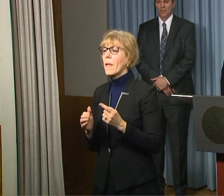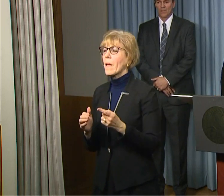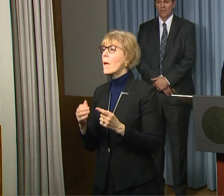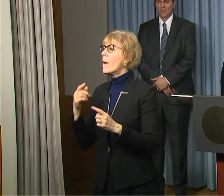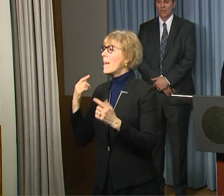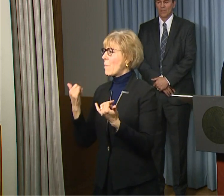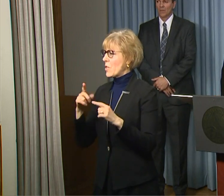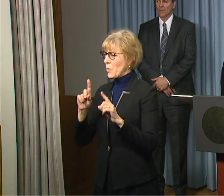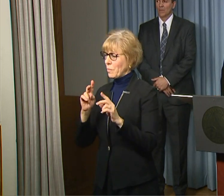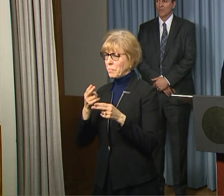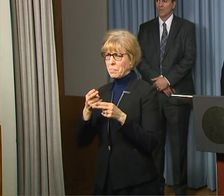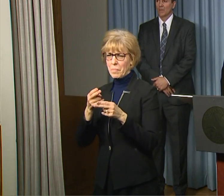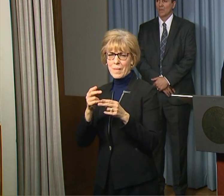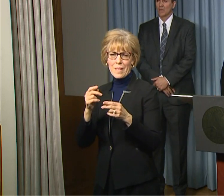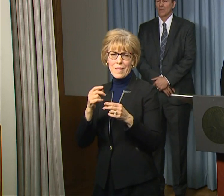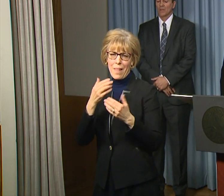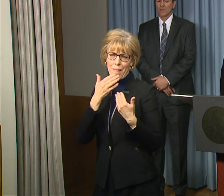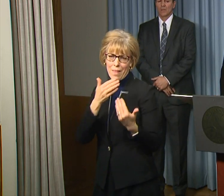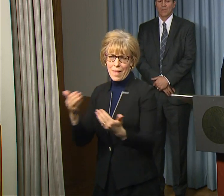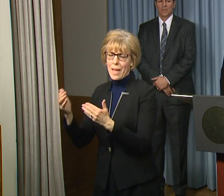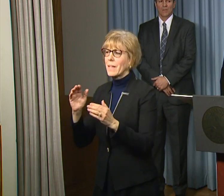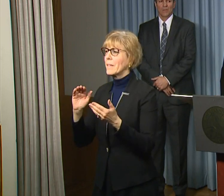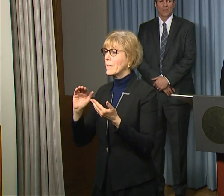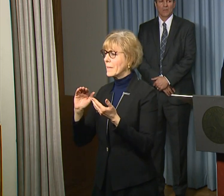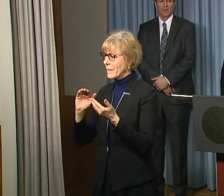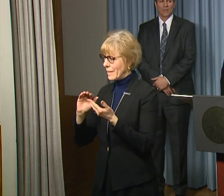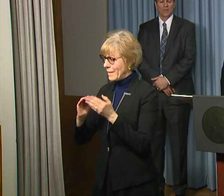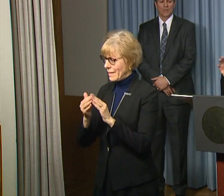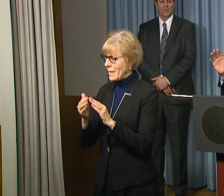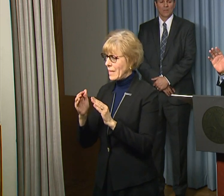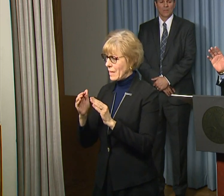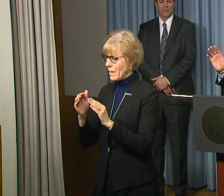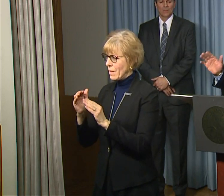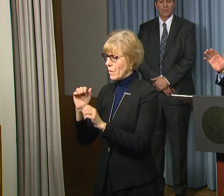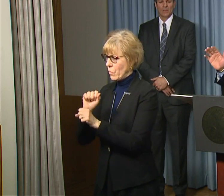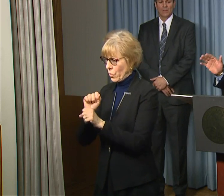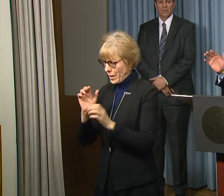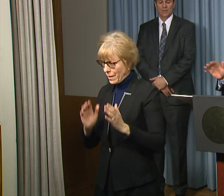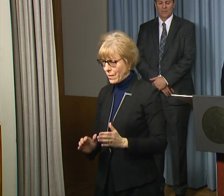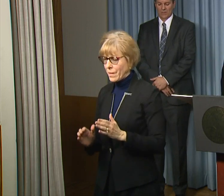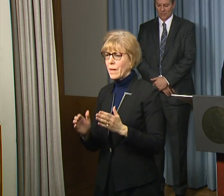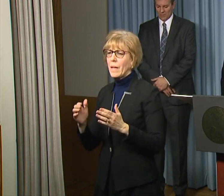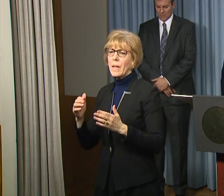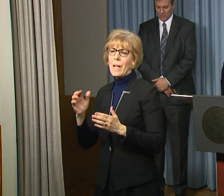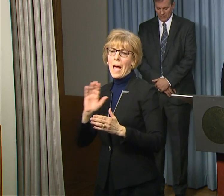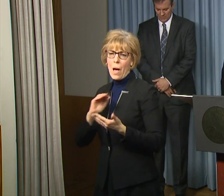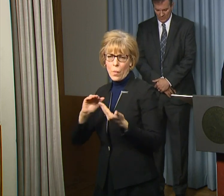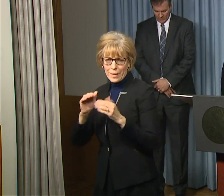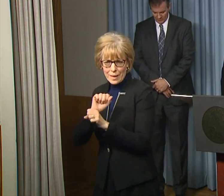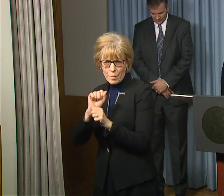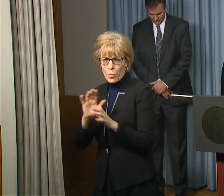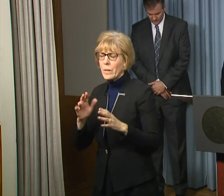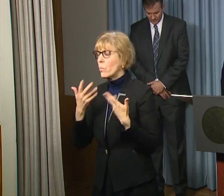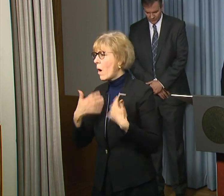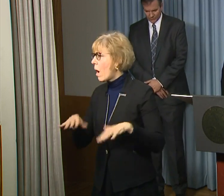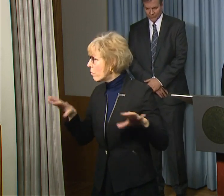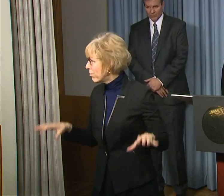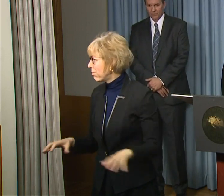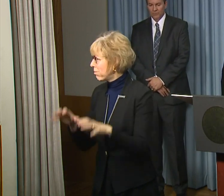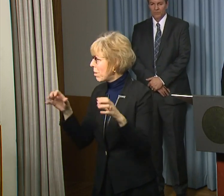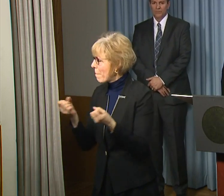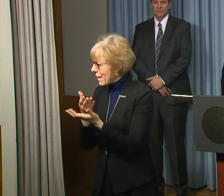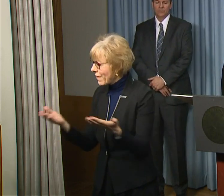members. Employees have gone through extraordinary efforts to make sure that city government operations remain